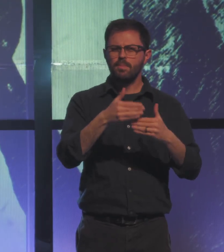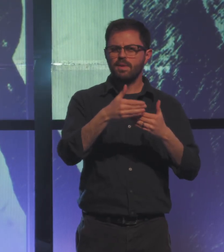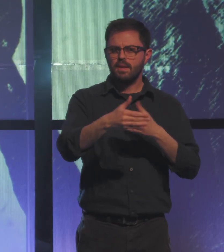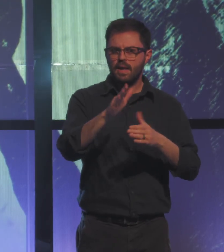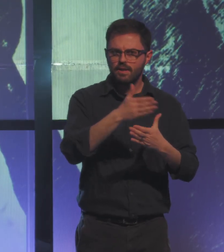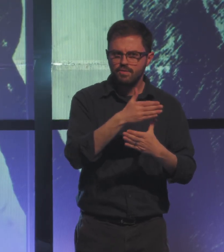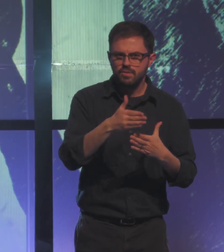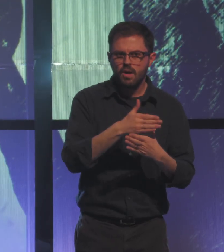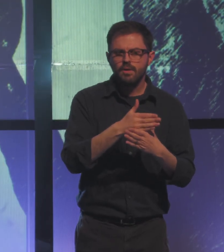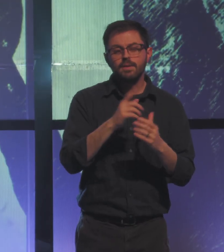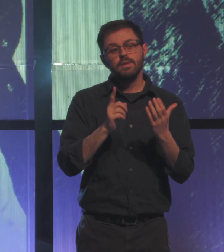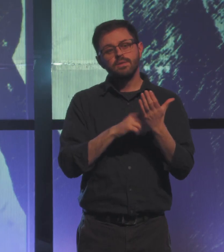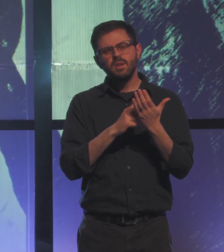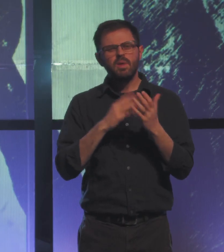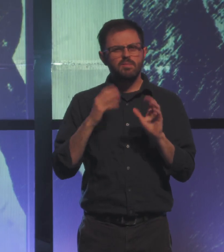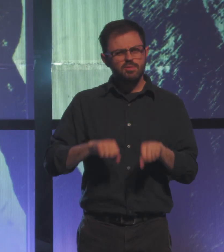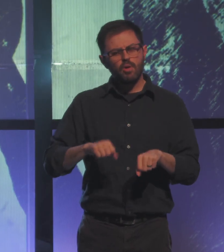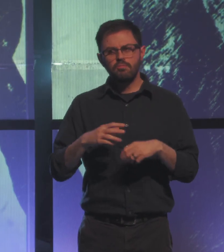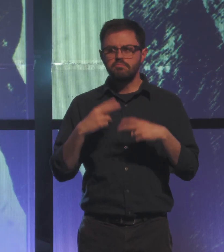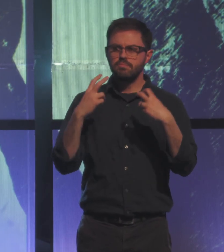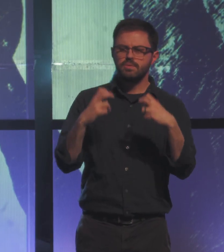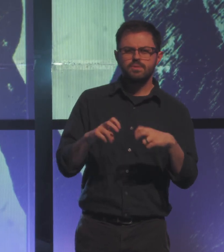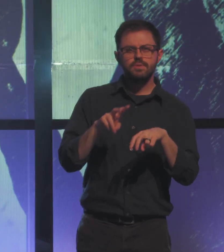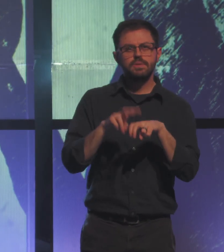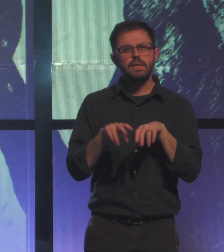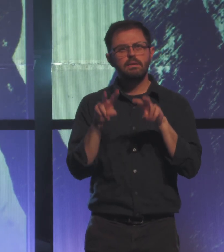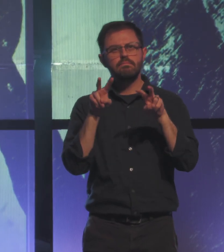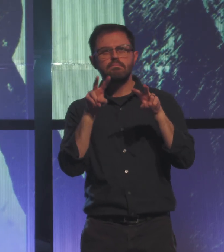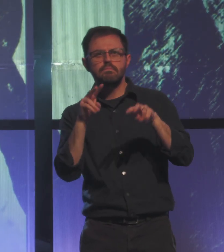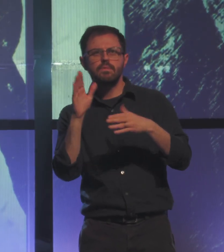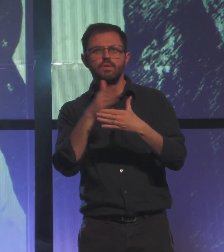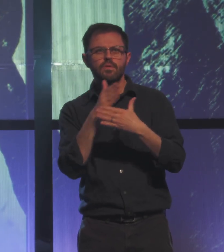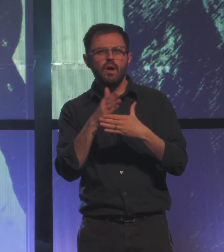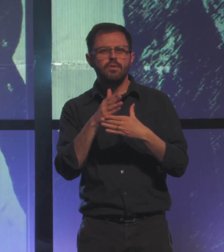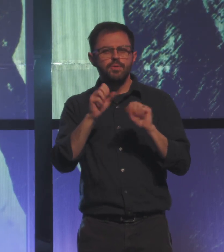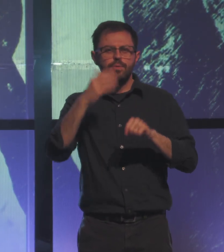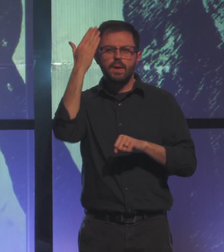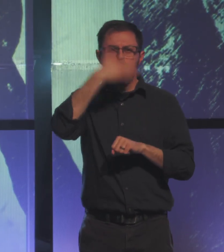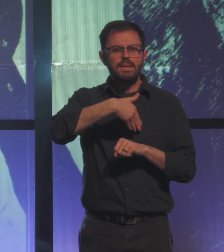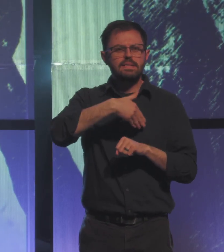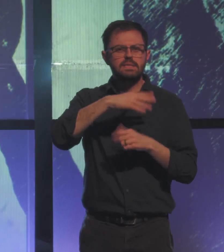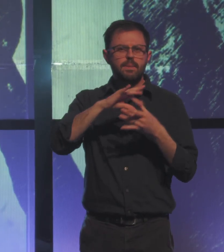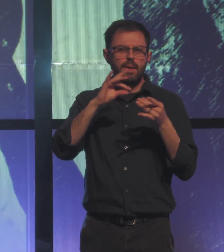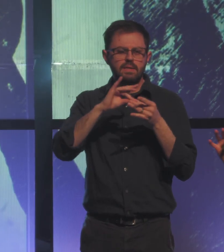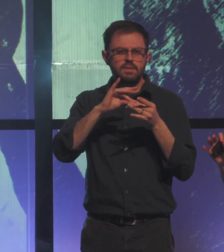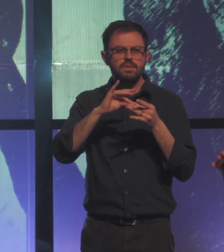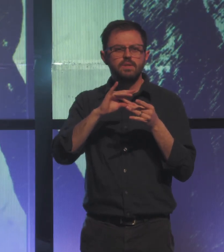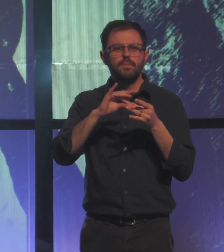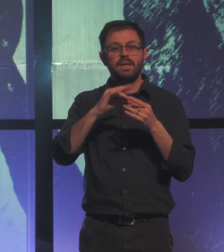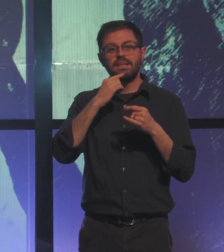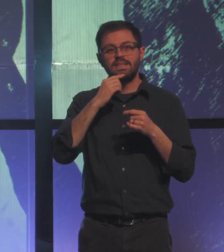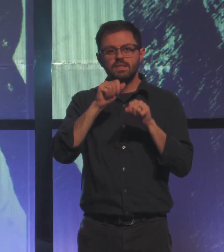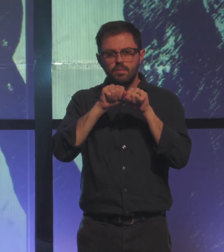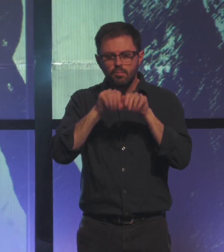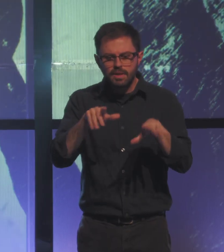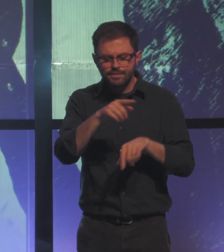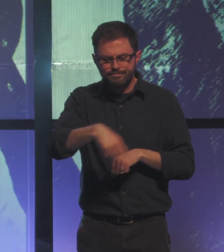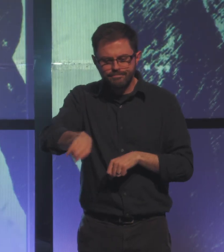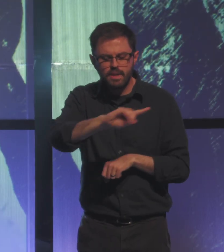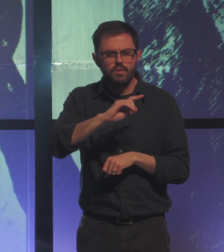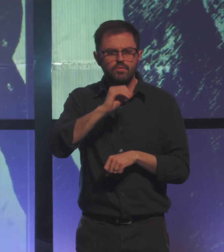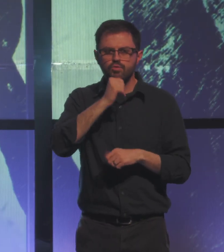miss what they're holding. It says, "Blessed are the ones who do not